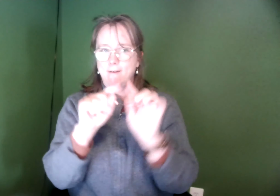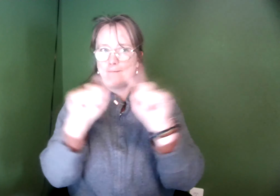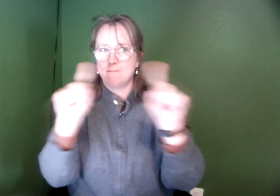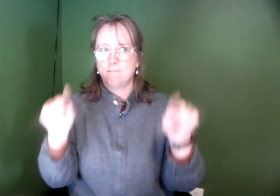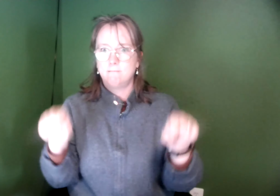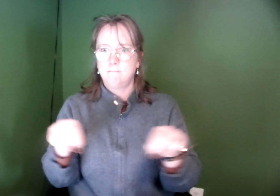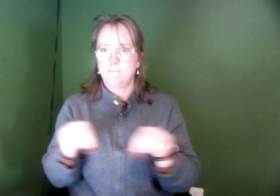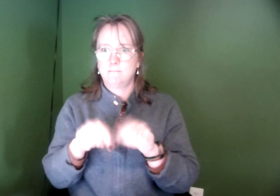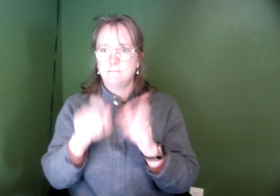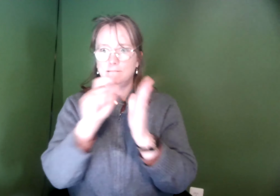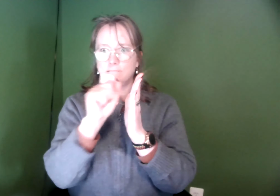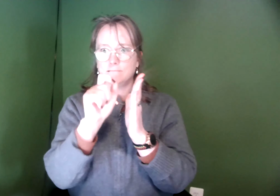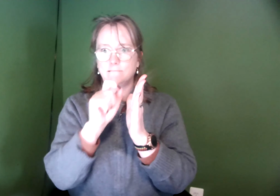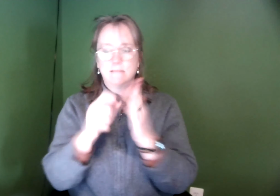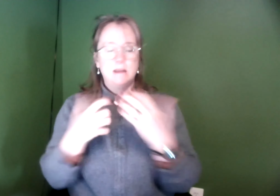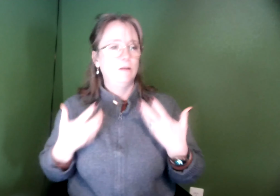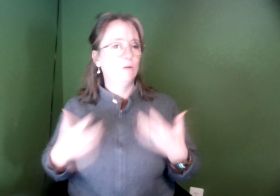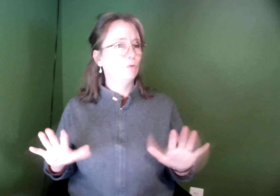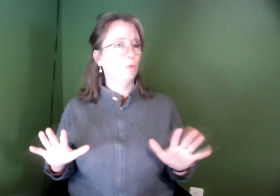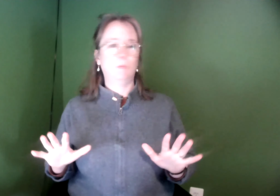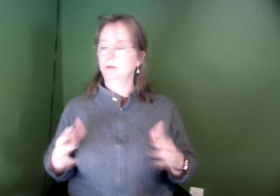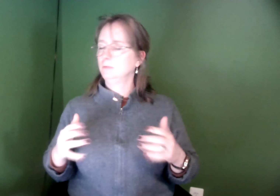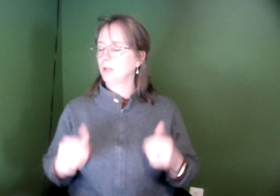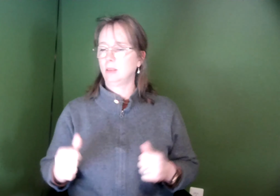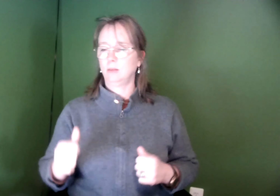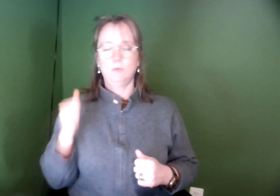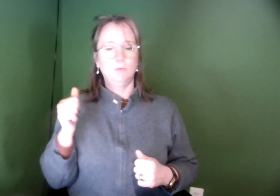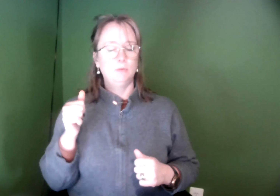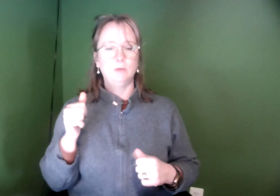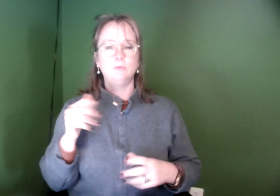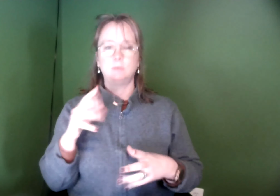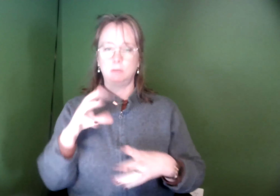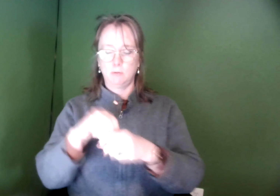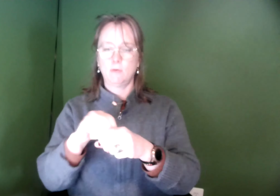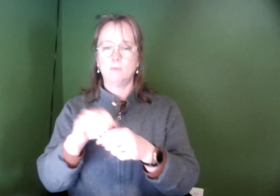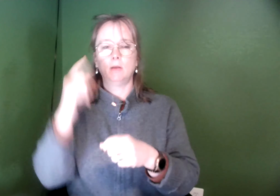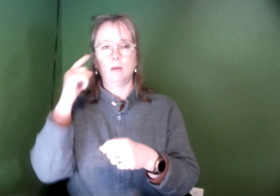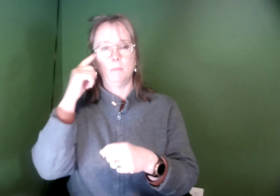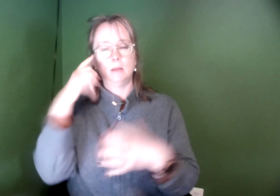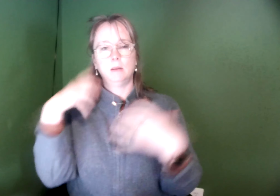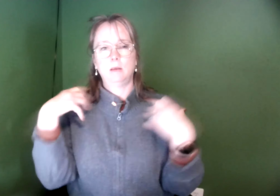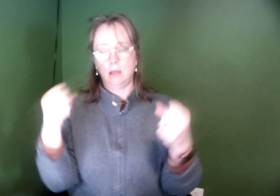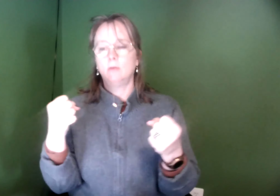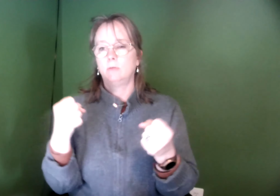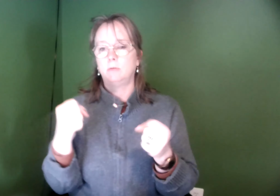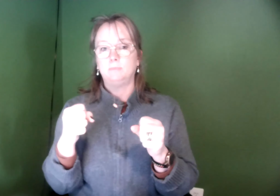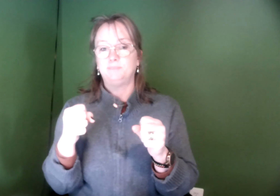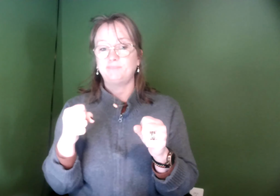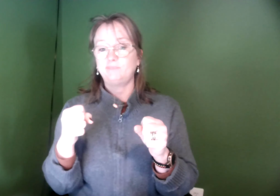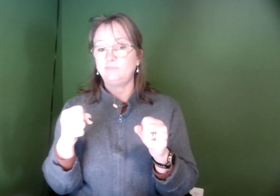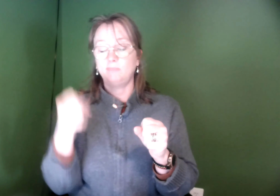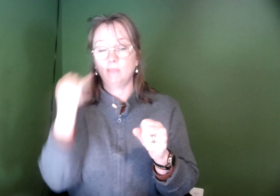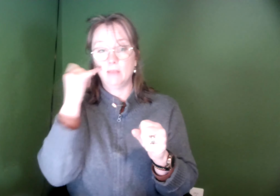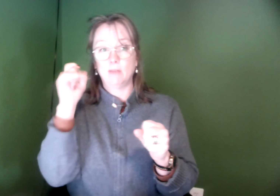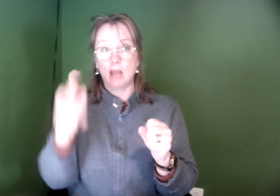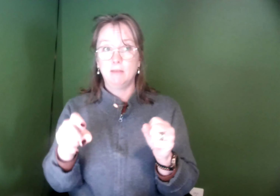out a tree's worth of paperwork. And I don't know if there's a way that we can, like for us, we have 2 documents that a family needs to